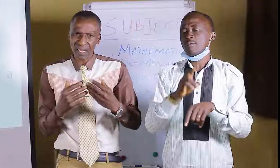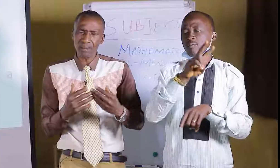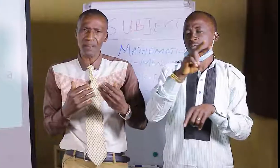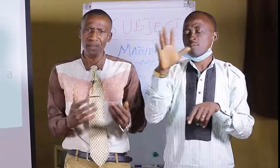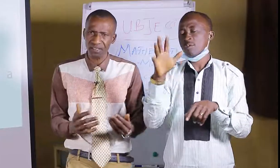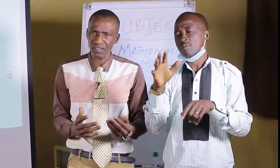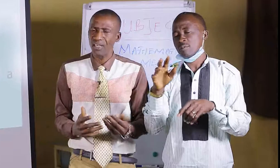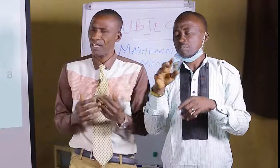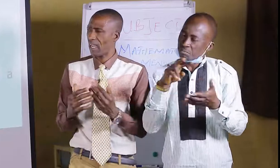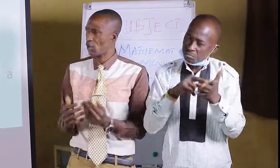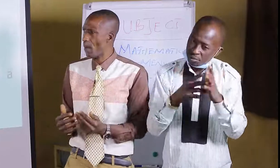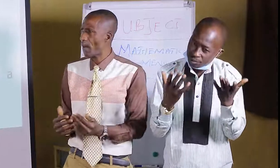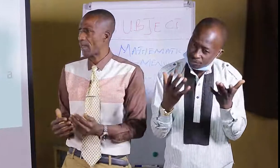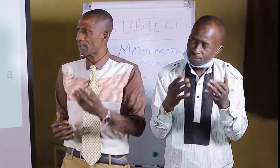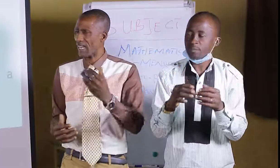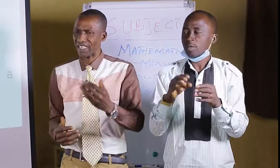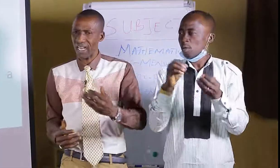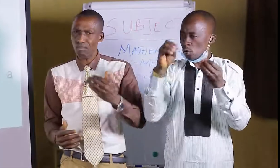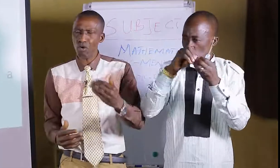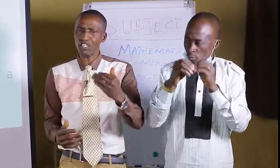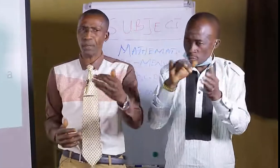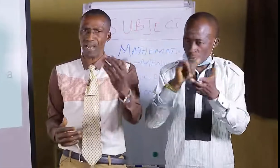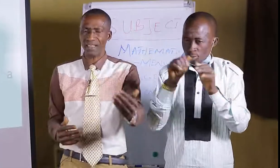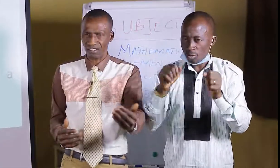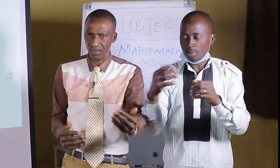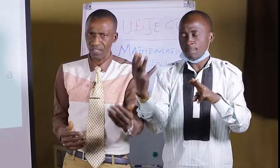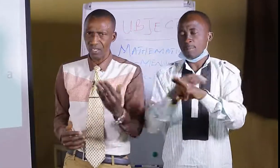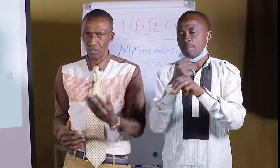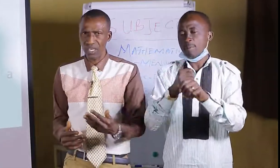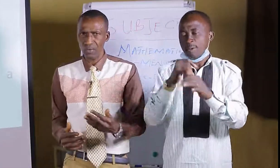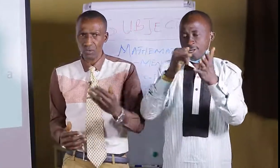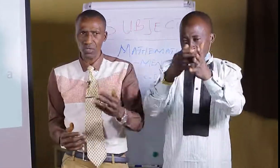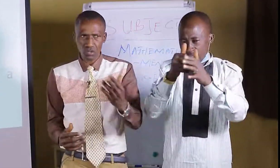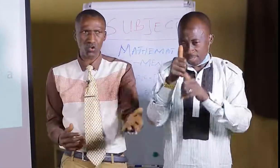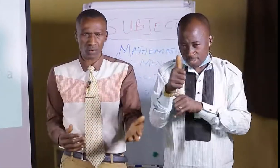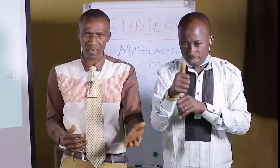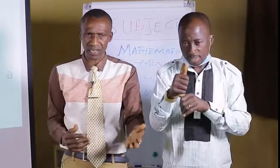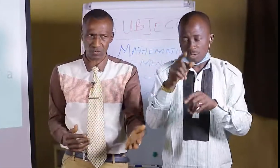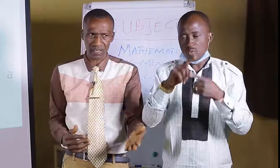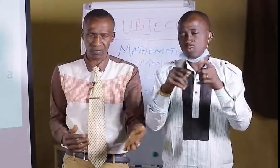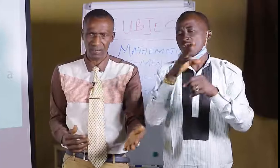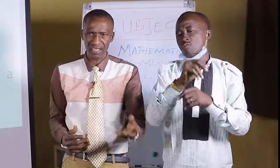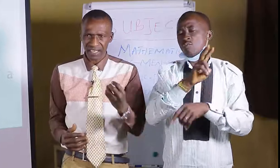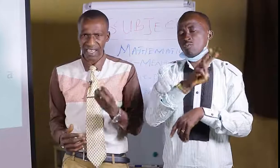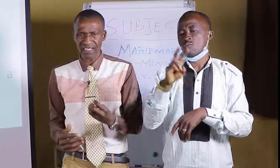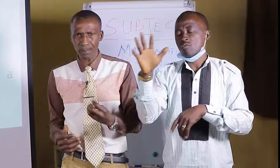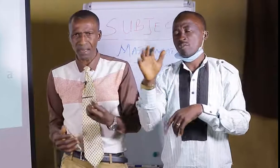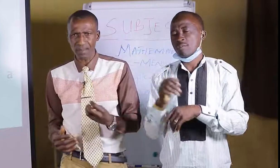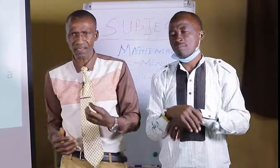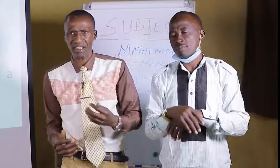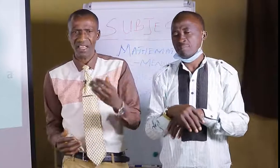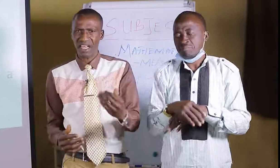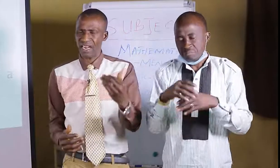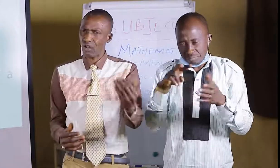It simply means a number that can multiply itself to give you 225. It